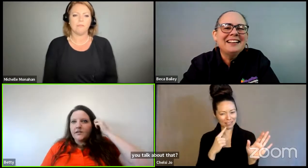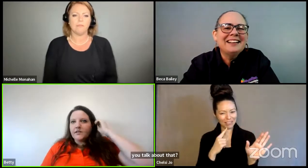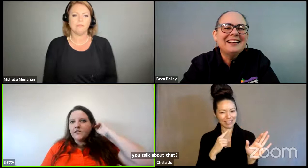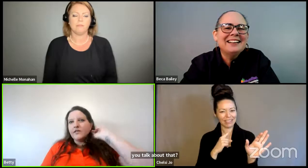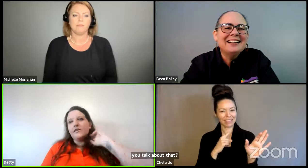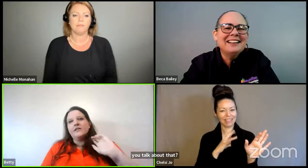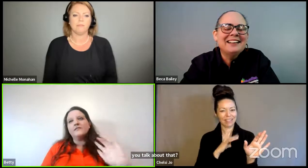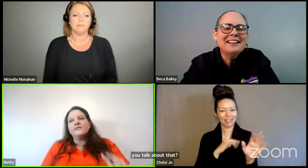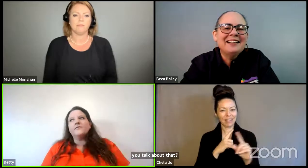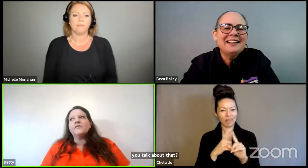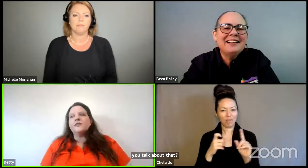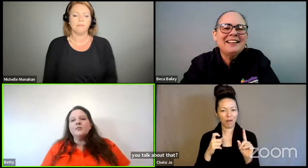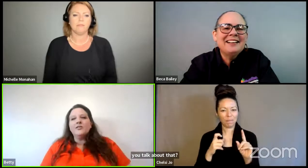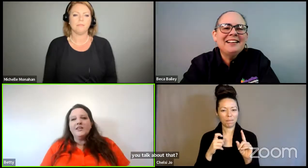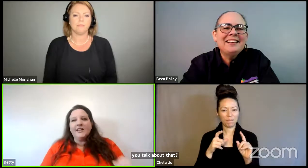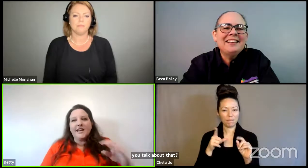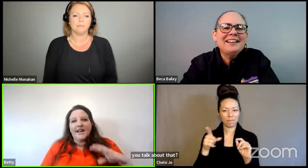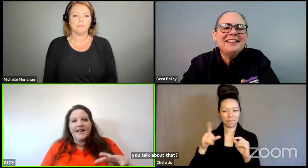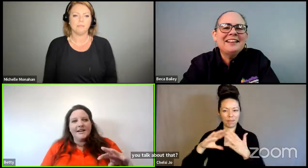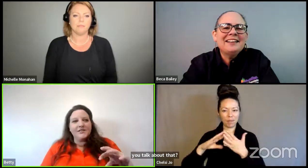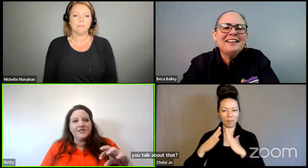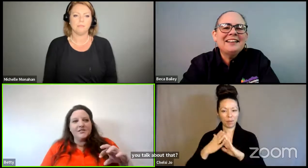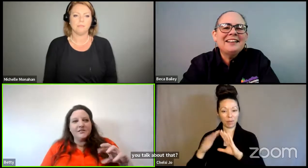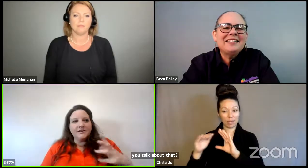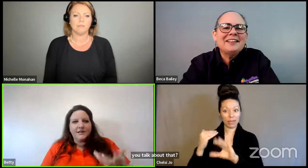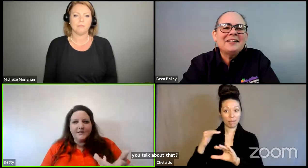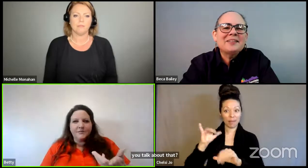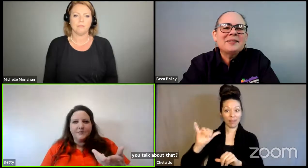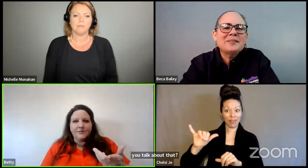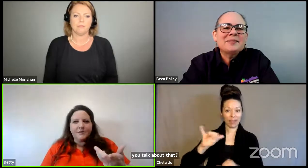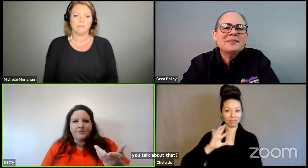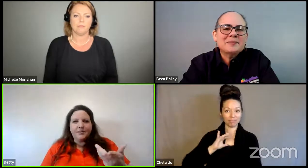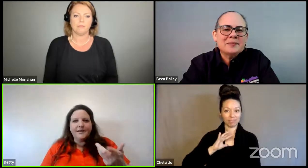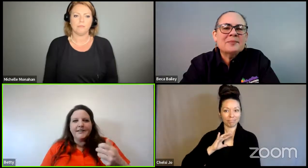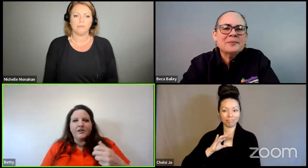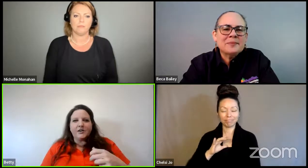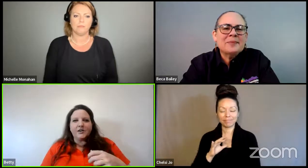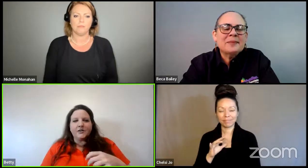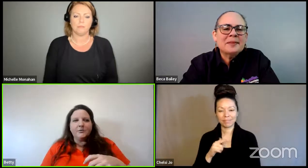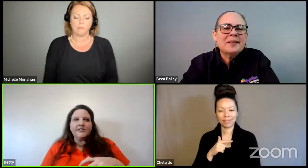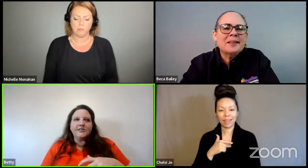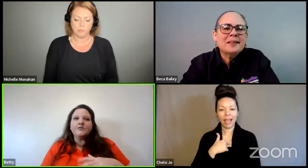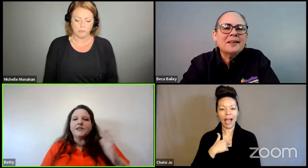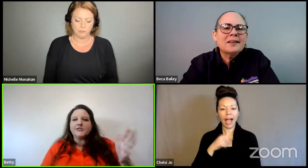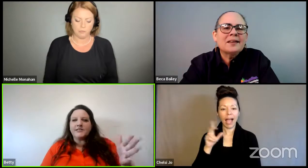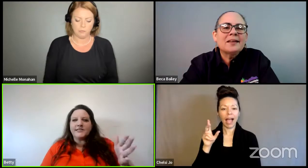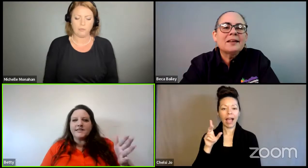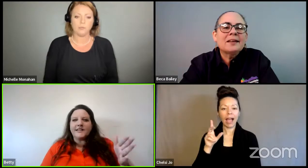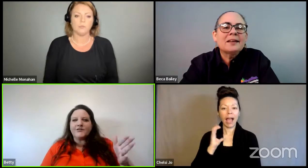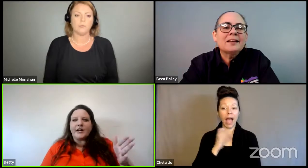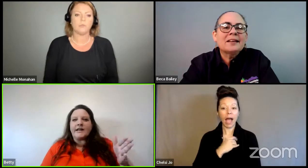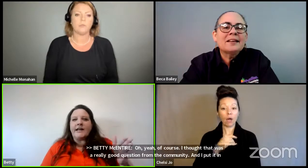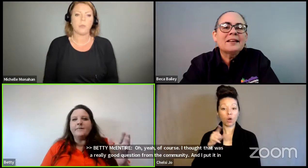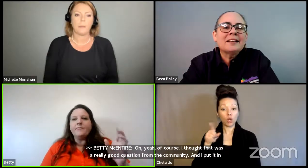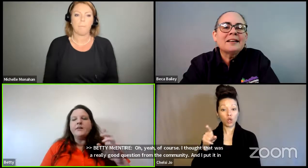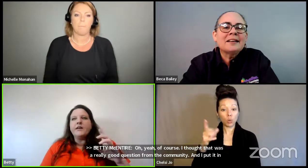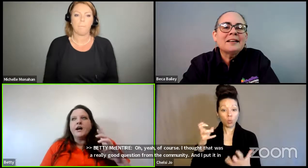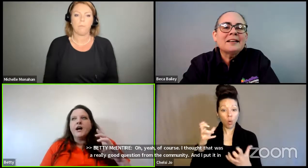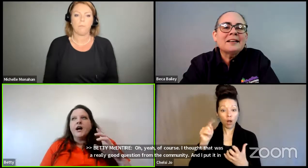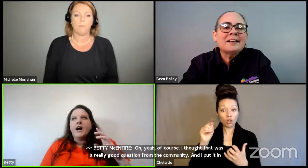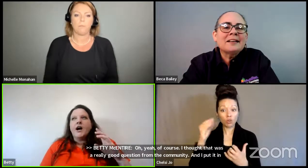from the community, and I put it in our "You Want to Know" section this last